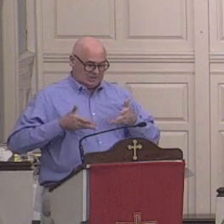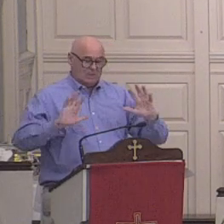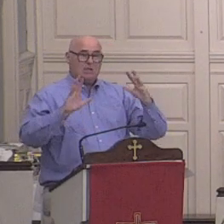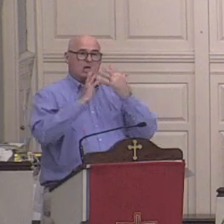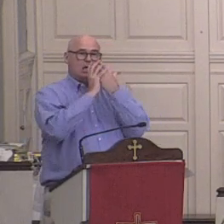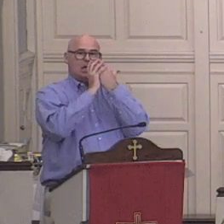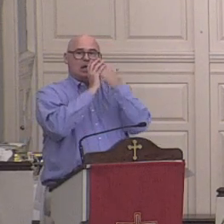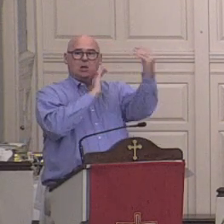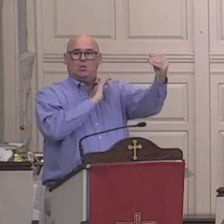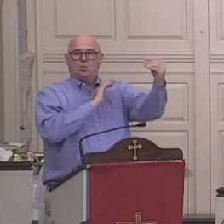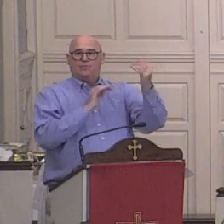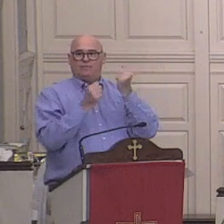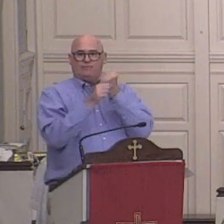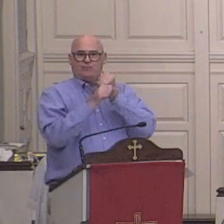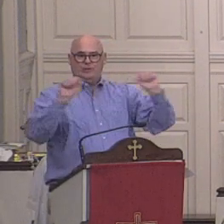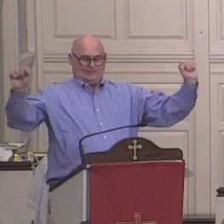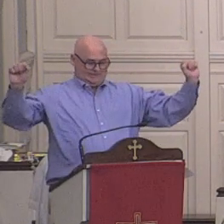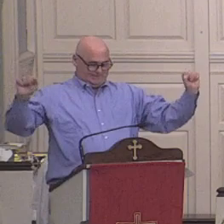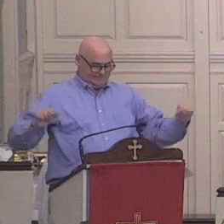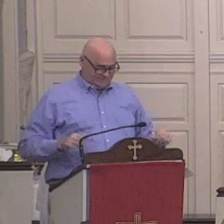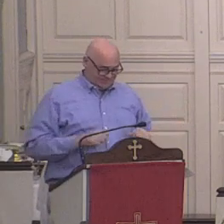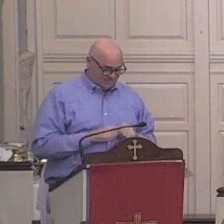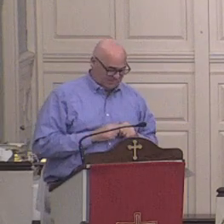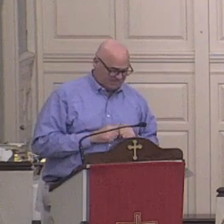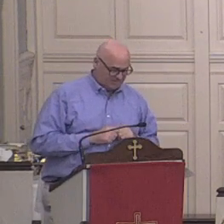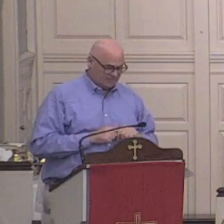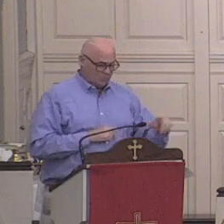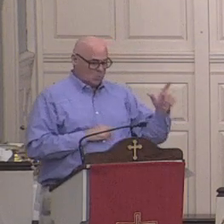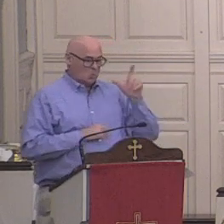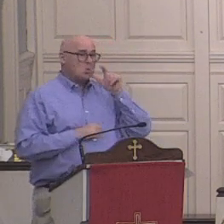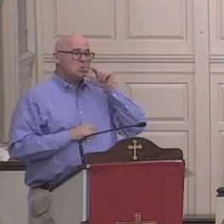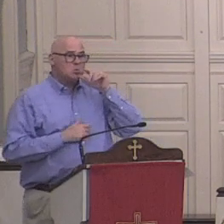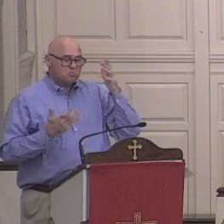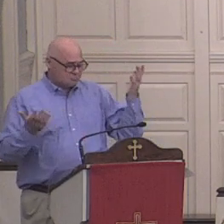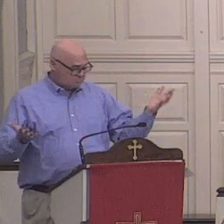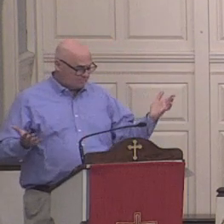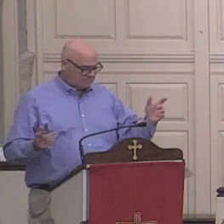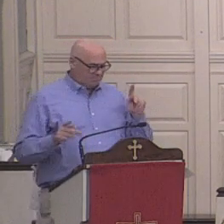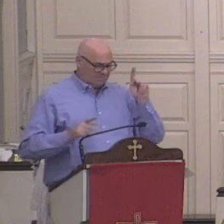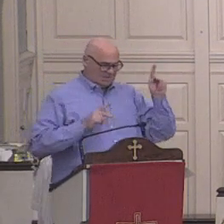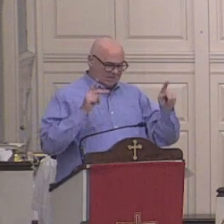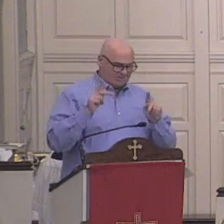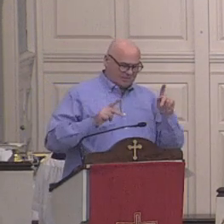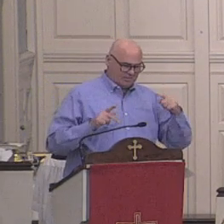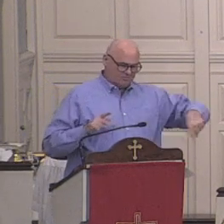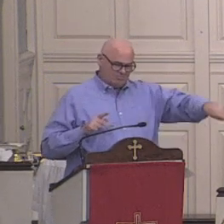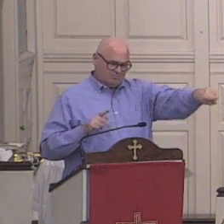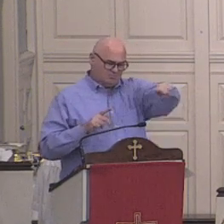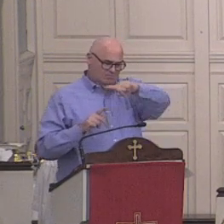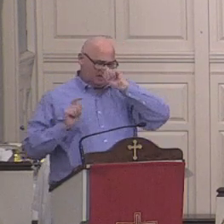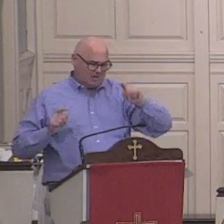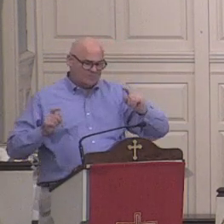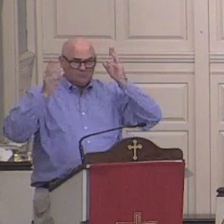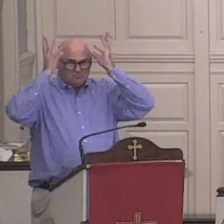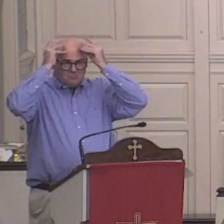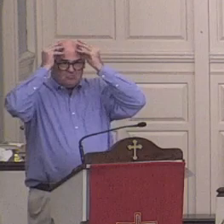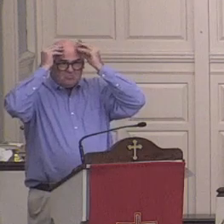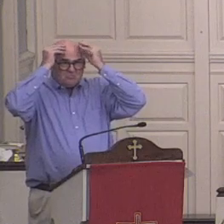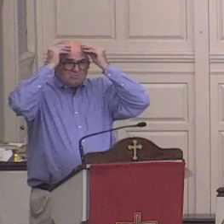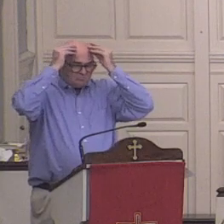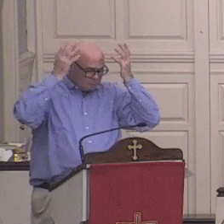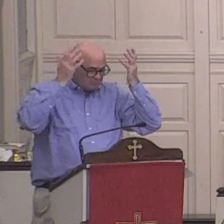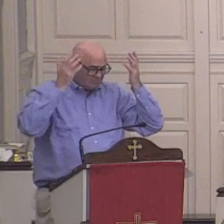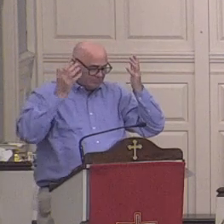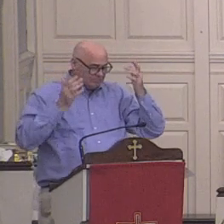A man called Barabbas was then in prison along with the rebels who had committed murder in a rebellion.